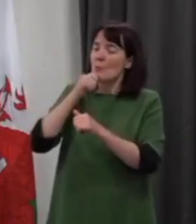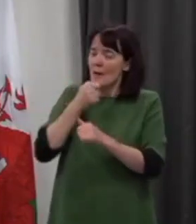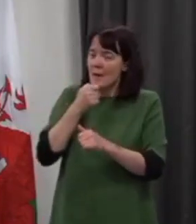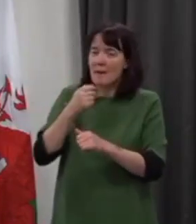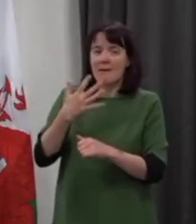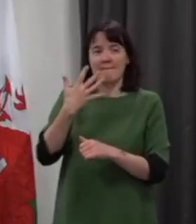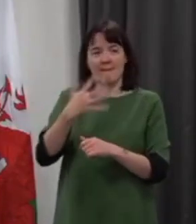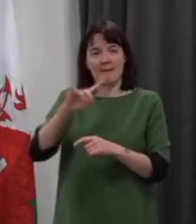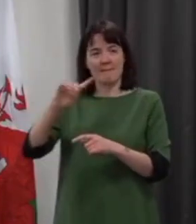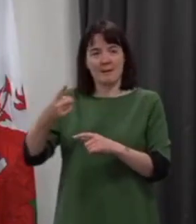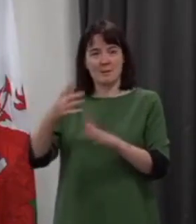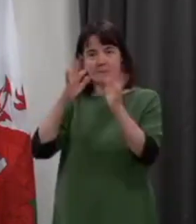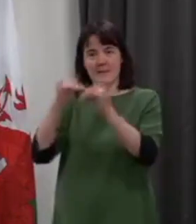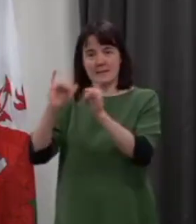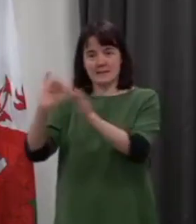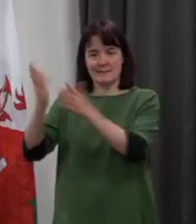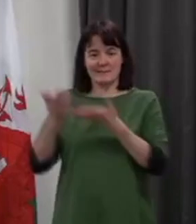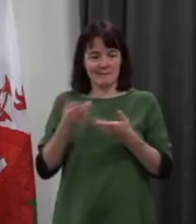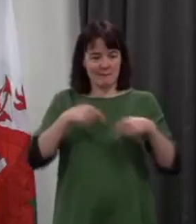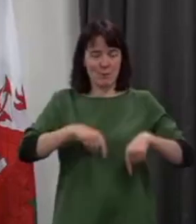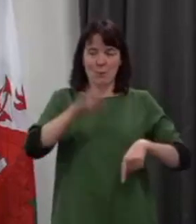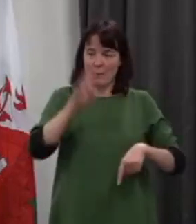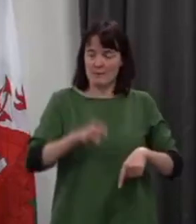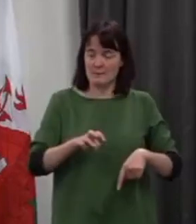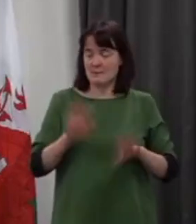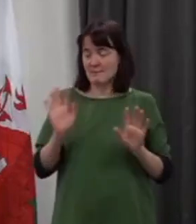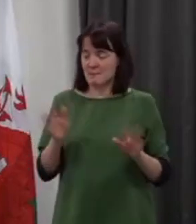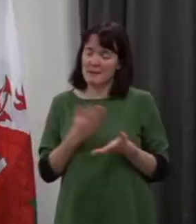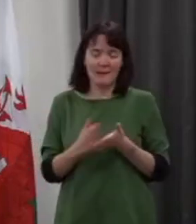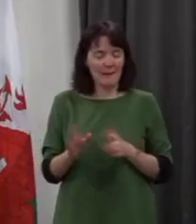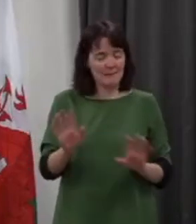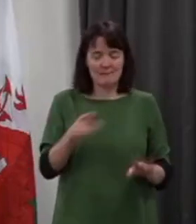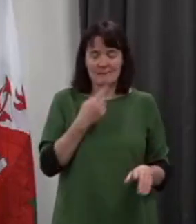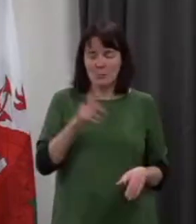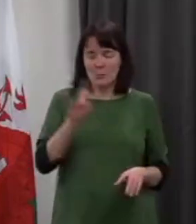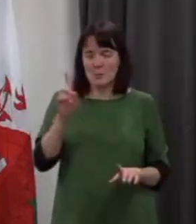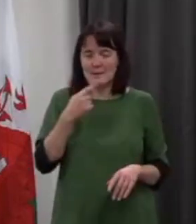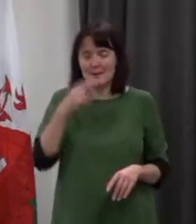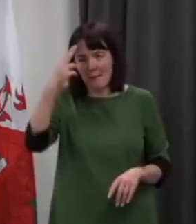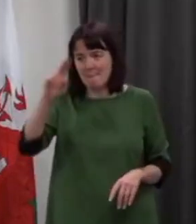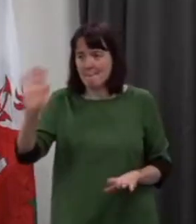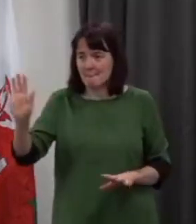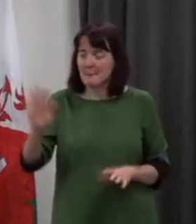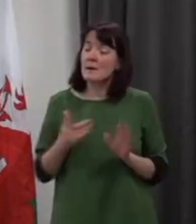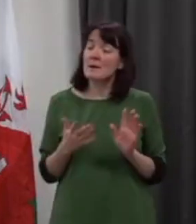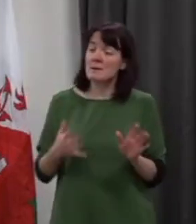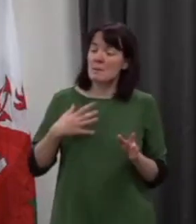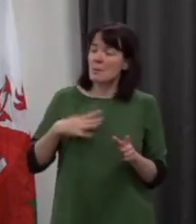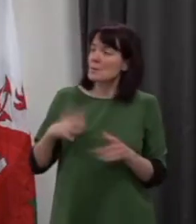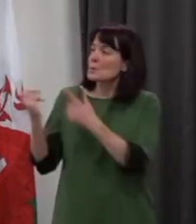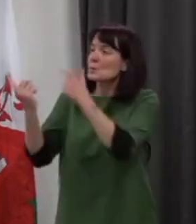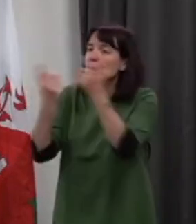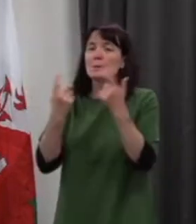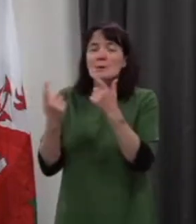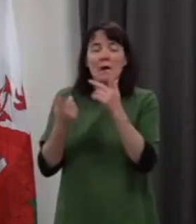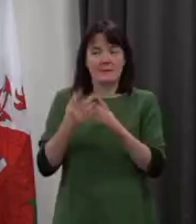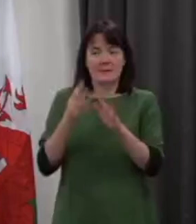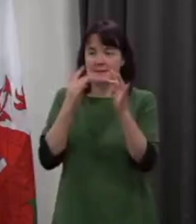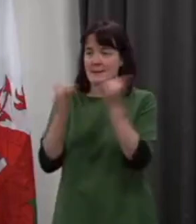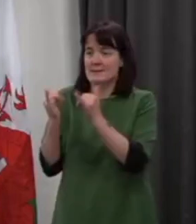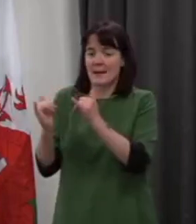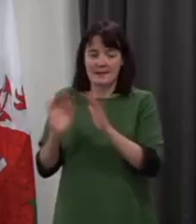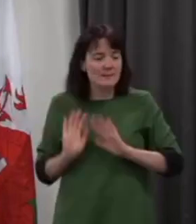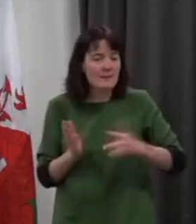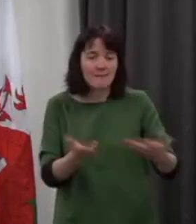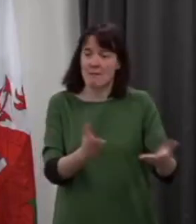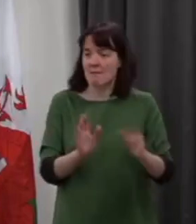been really clear about that. Our objective is to get more testing available, focus on delivering that. We